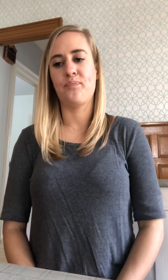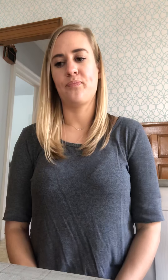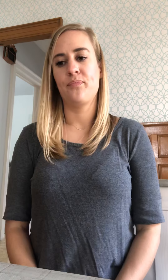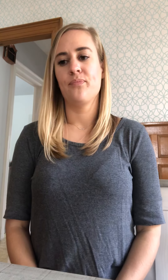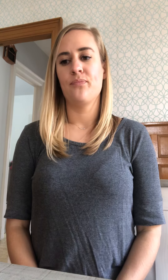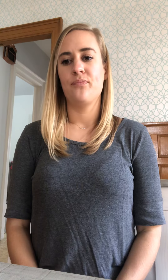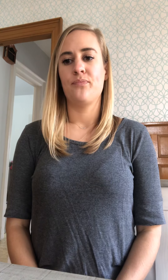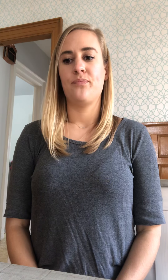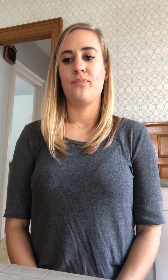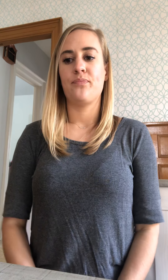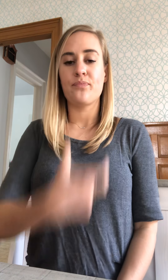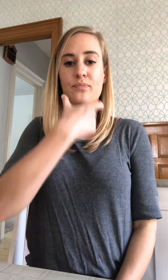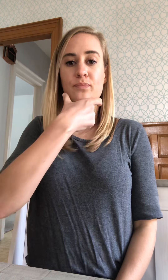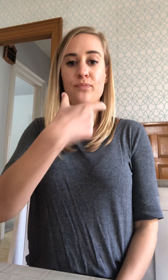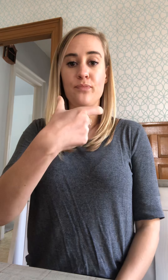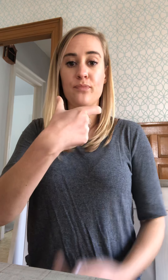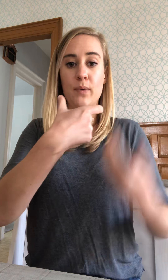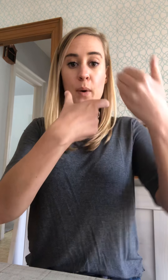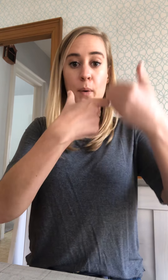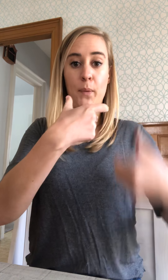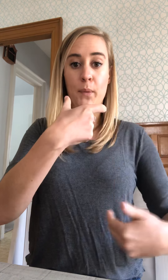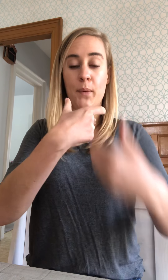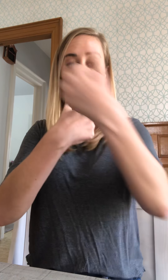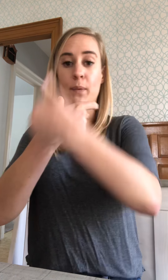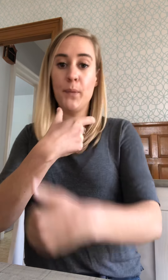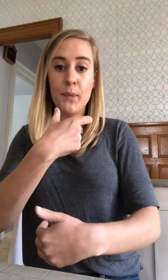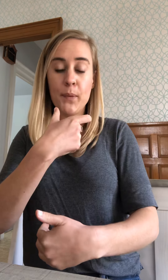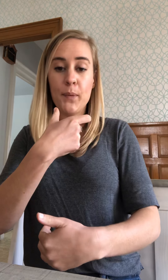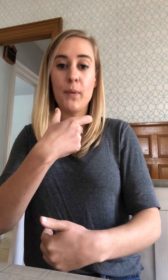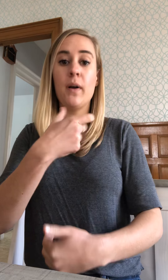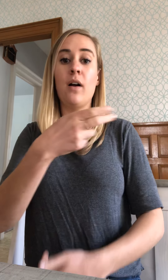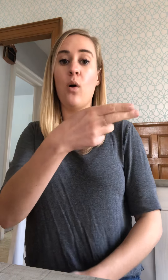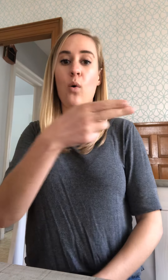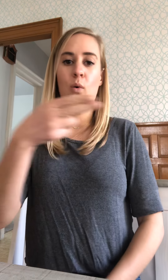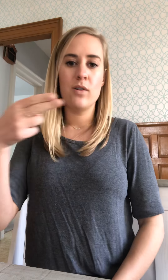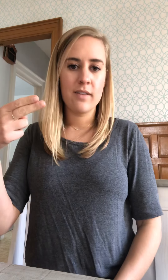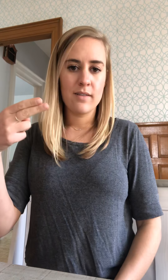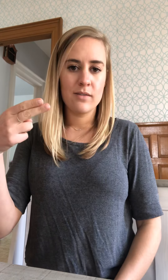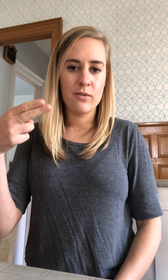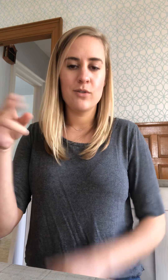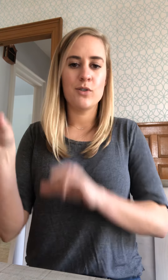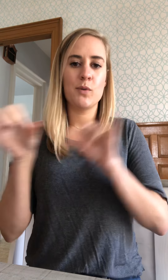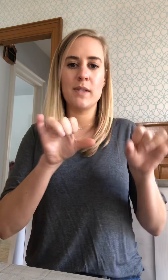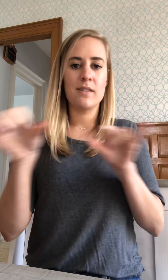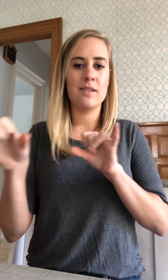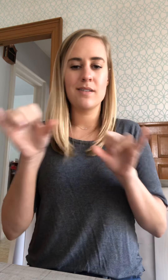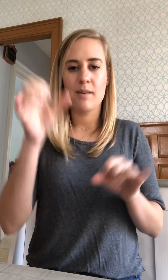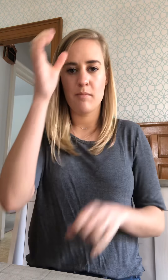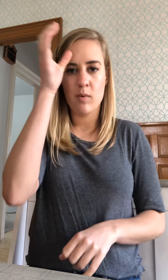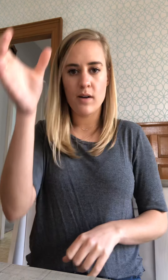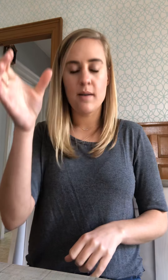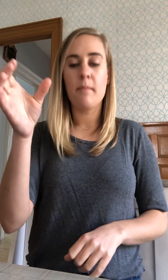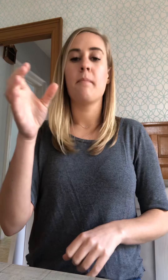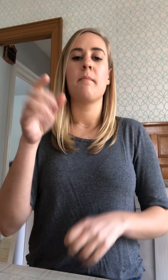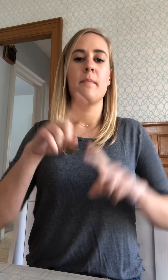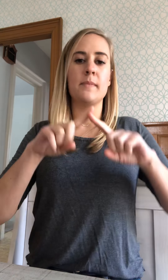This is horizontally favorable or unfavorable. Same sort of deal. Depending on the way the fracture lines are oriented, the